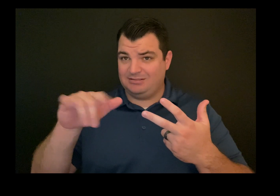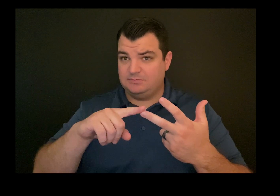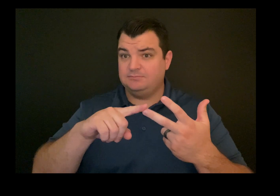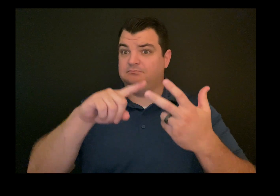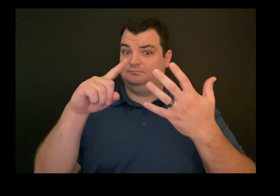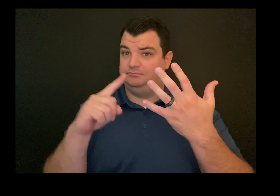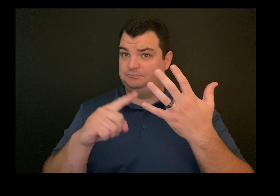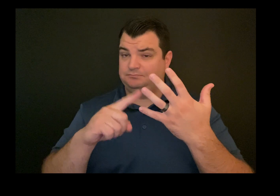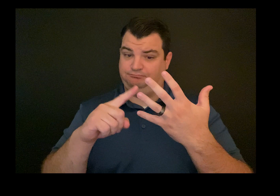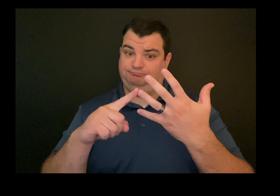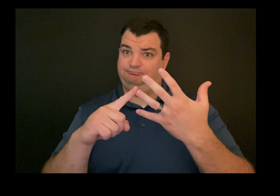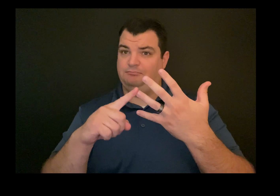hydrocephaly,